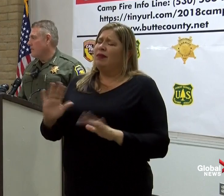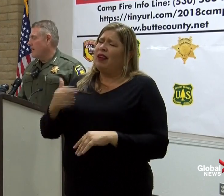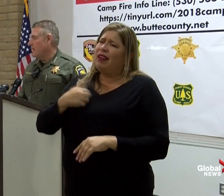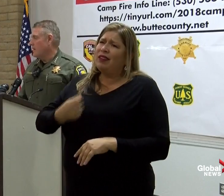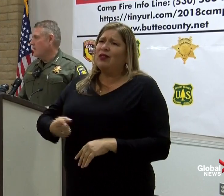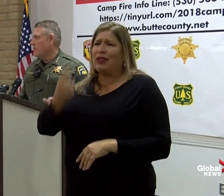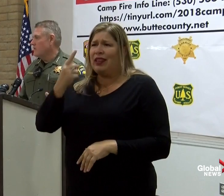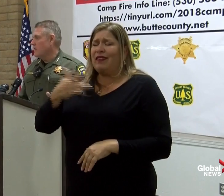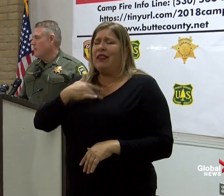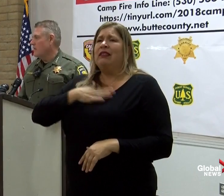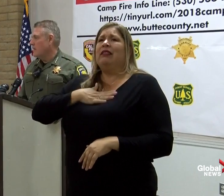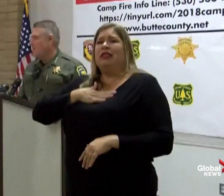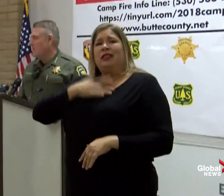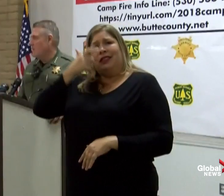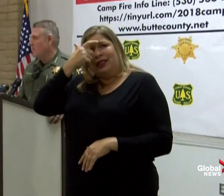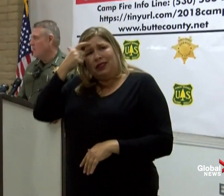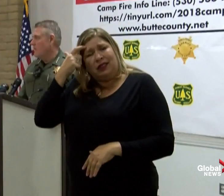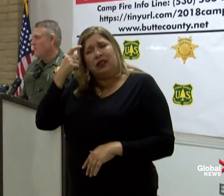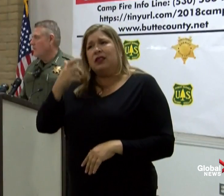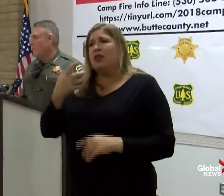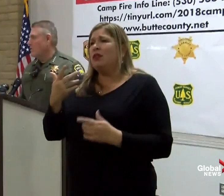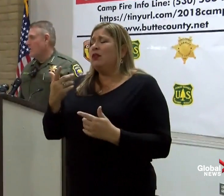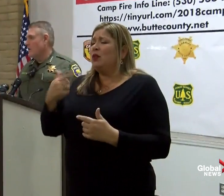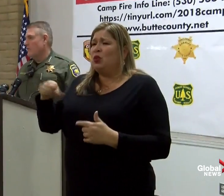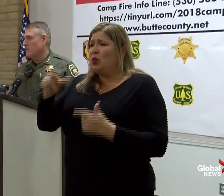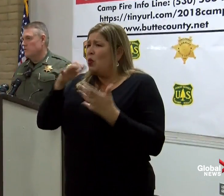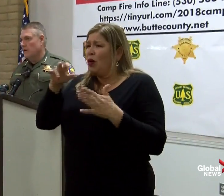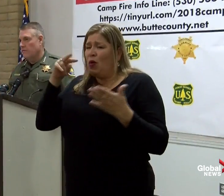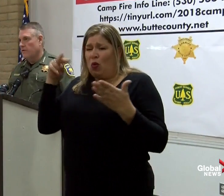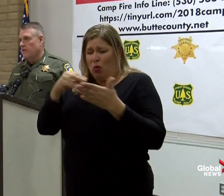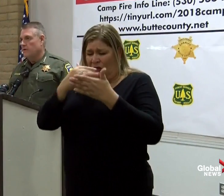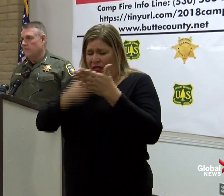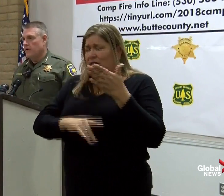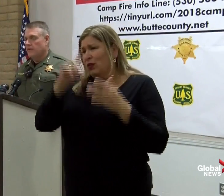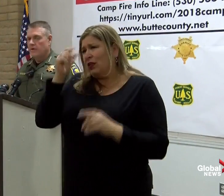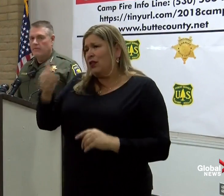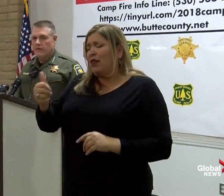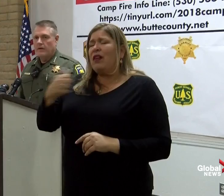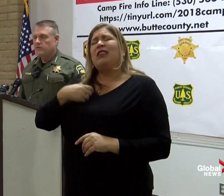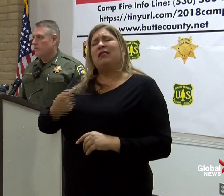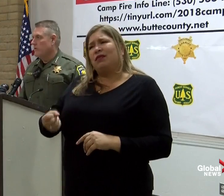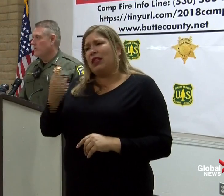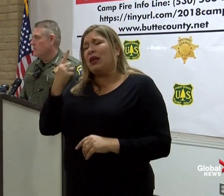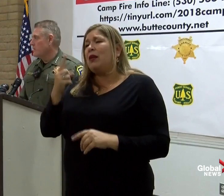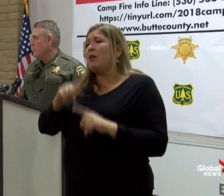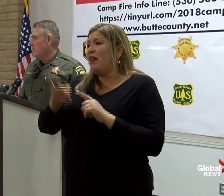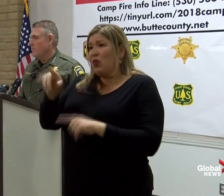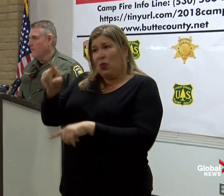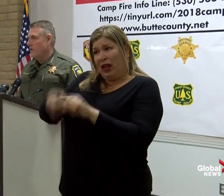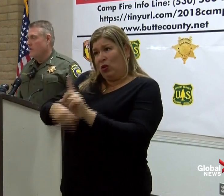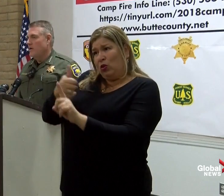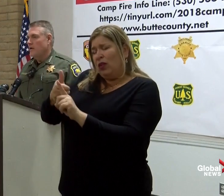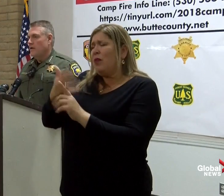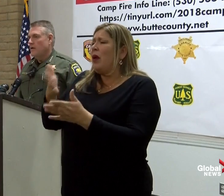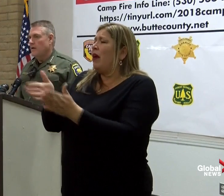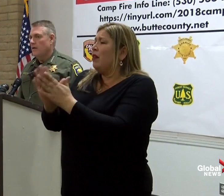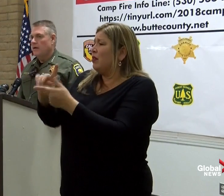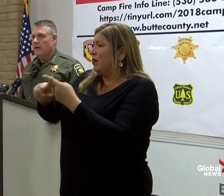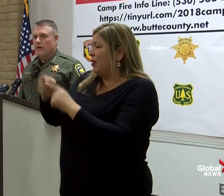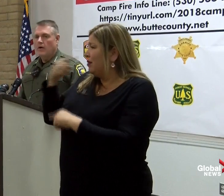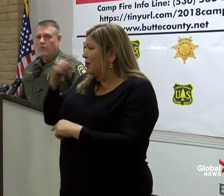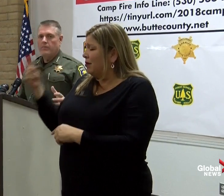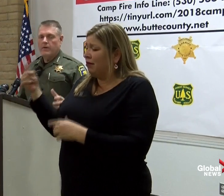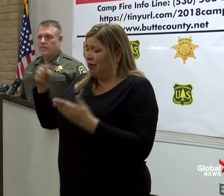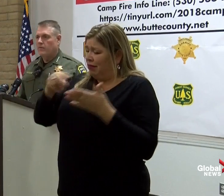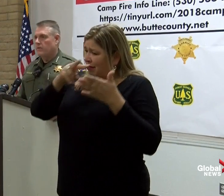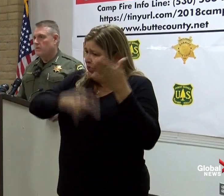can be traumatic. I can understand that they don't want it, but if you don't want to look at it for yourself to find your name, perhaps you could enlist the aid of a friend.